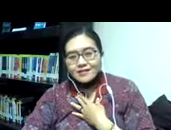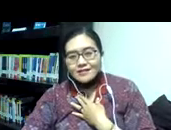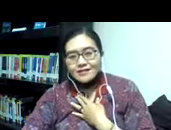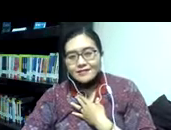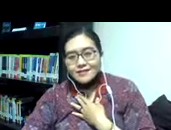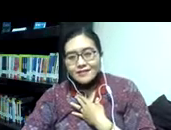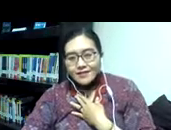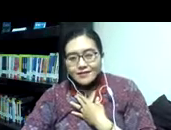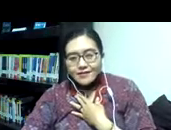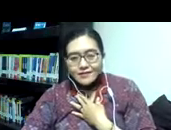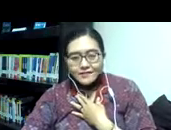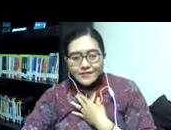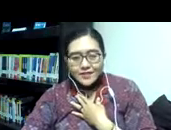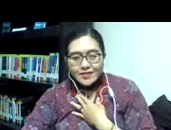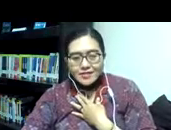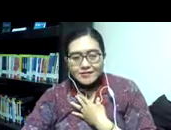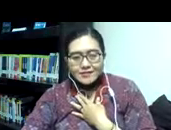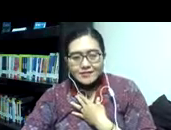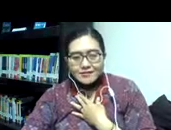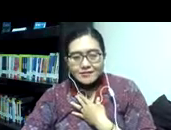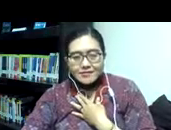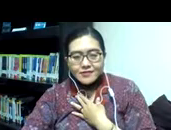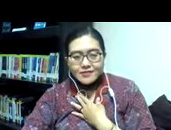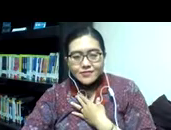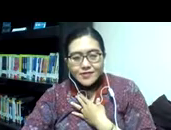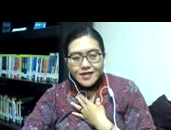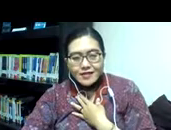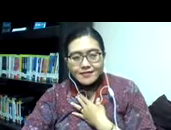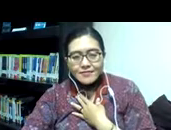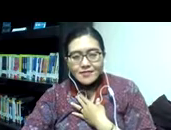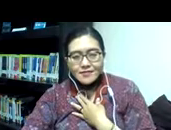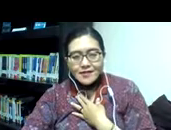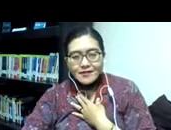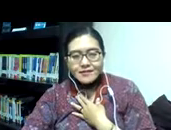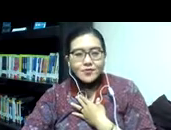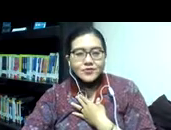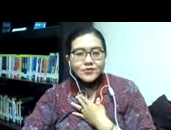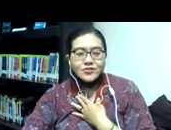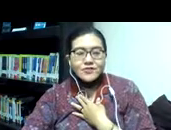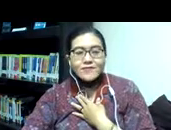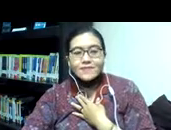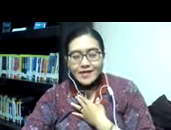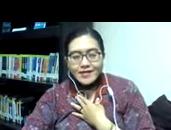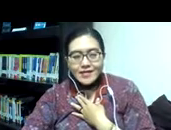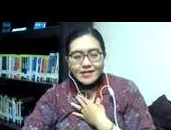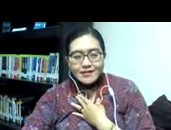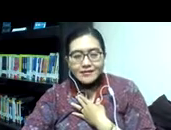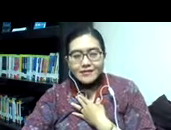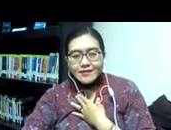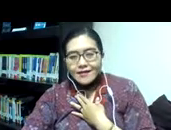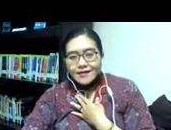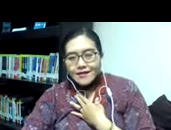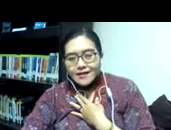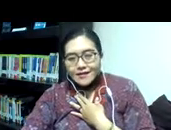two signs. The first is two hands imitate the motion of